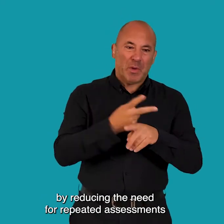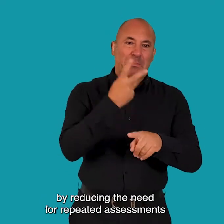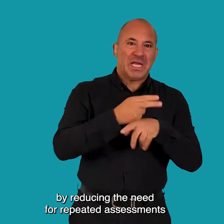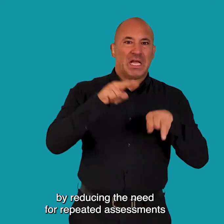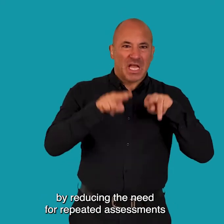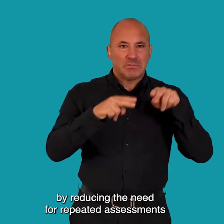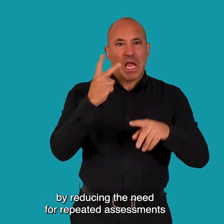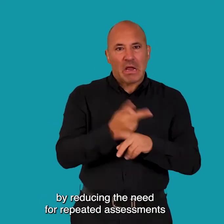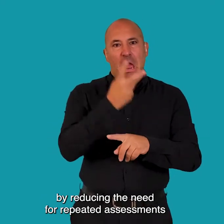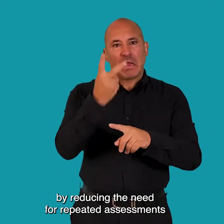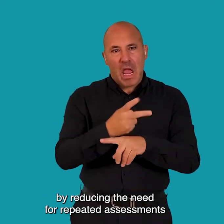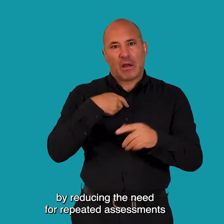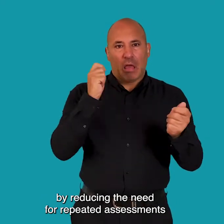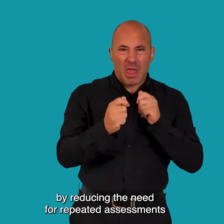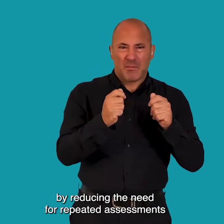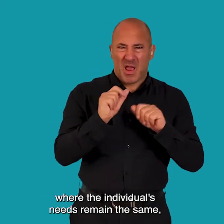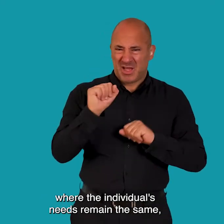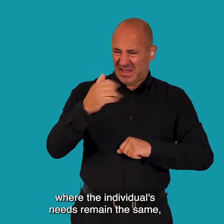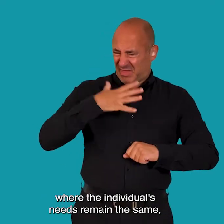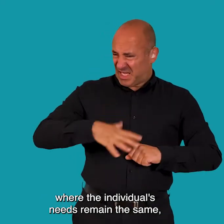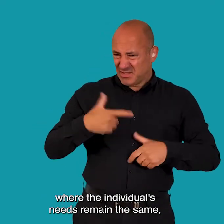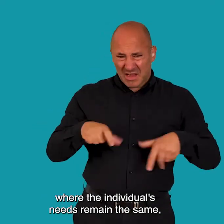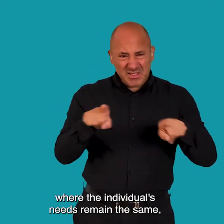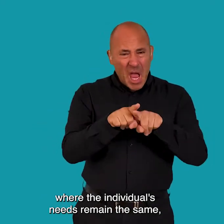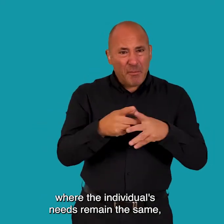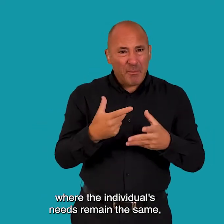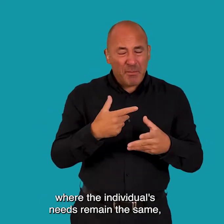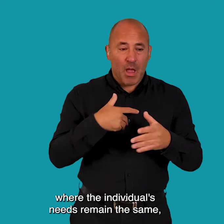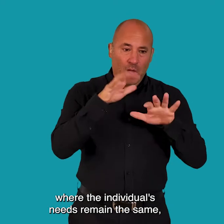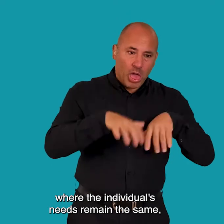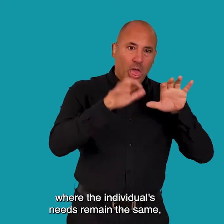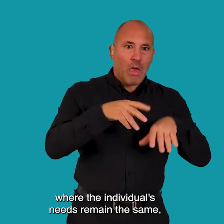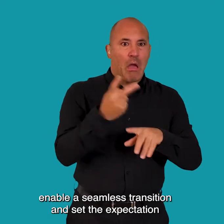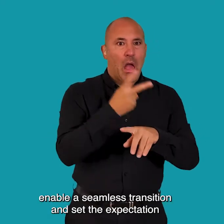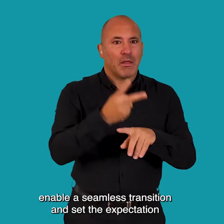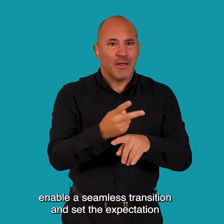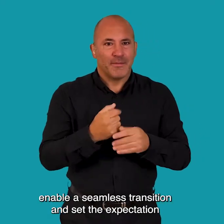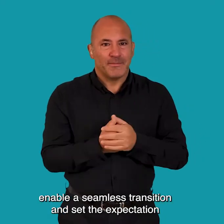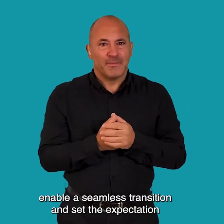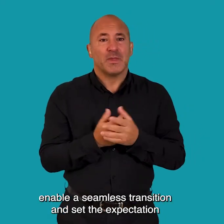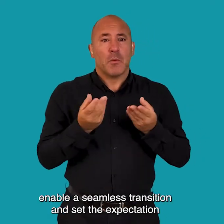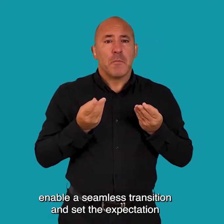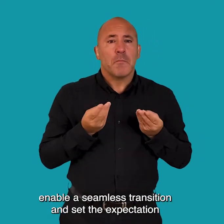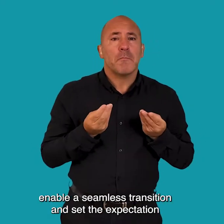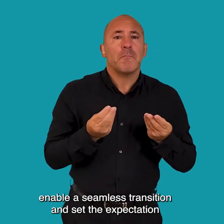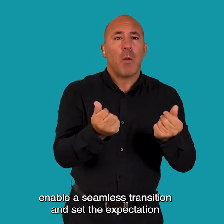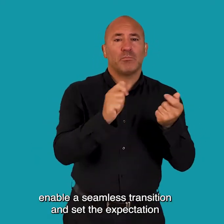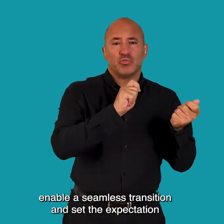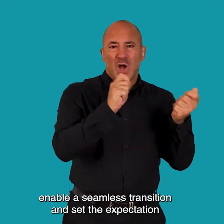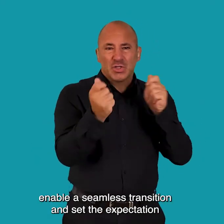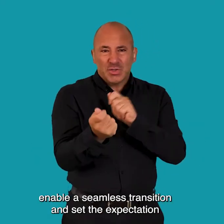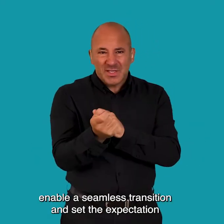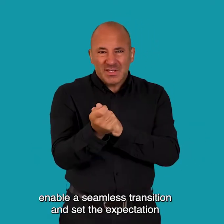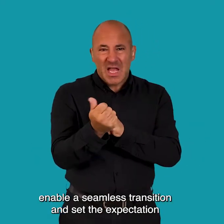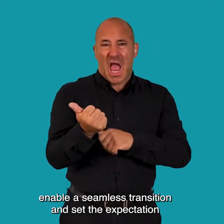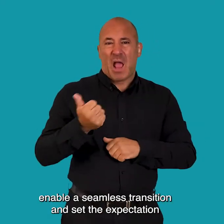need for repeated assessments where the individual's needs remain the same, enable a seamless transition, and set the expectation